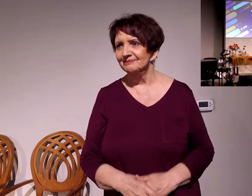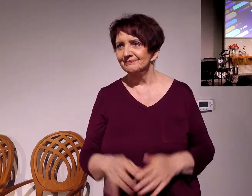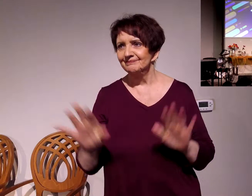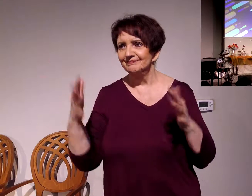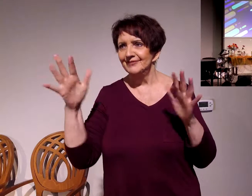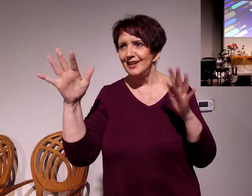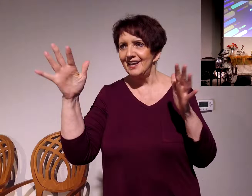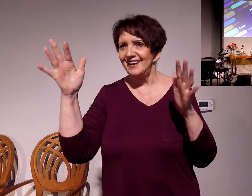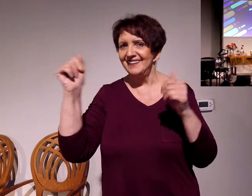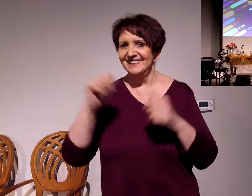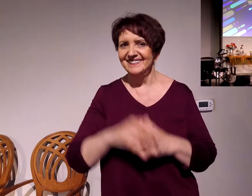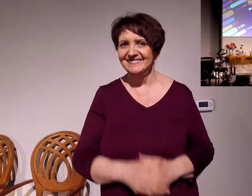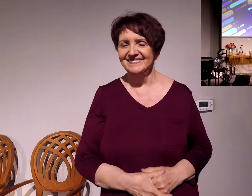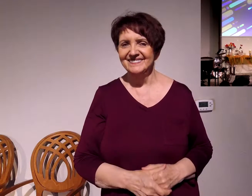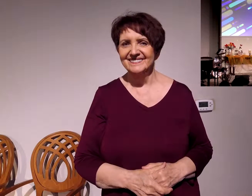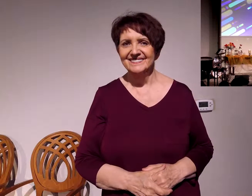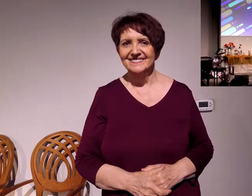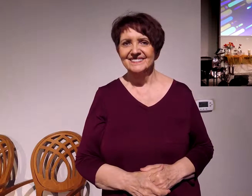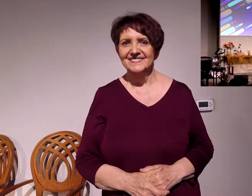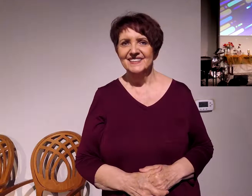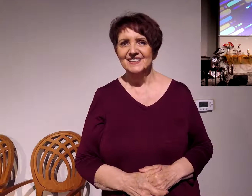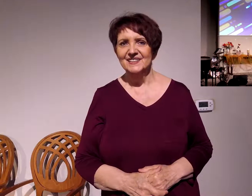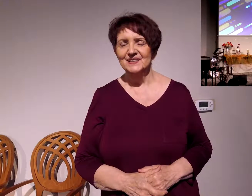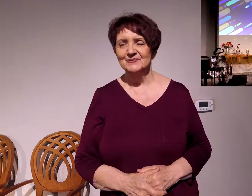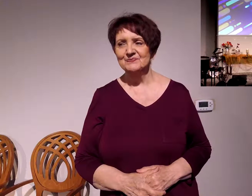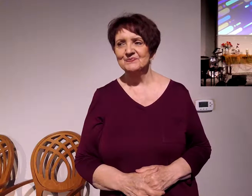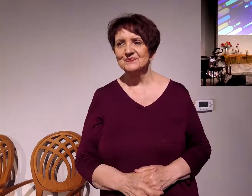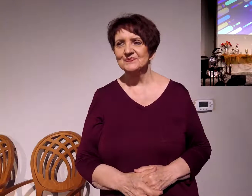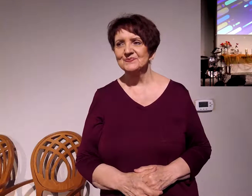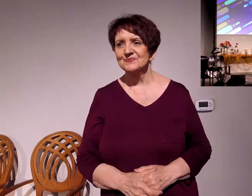Yay! Yay, Edison, preach.